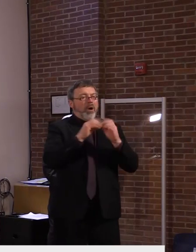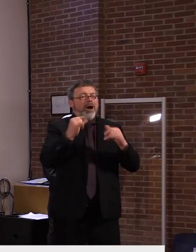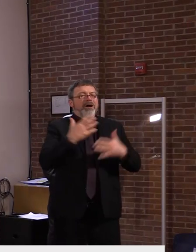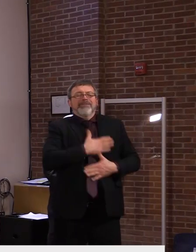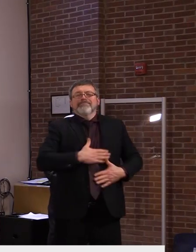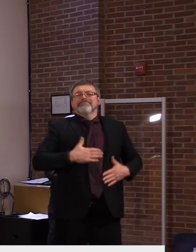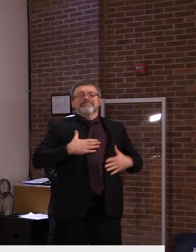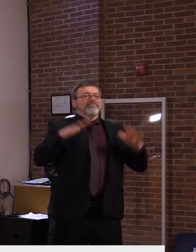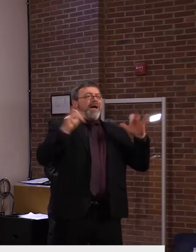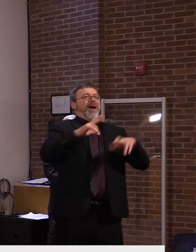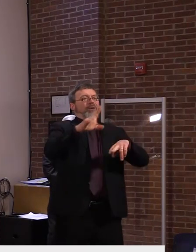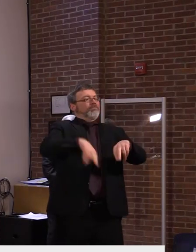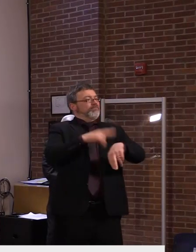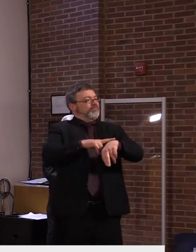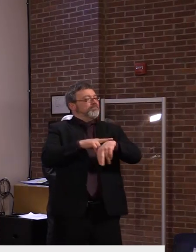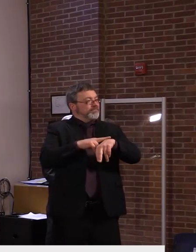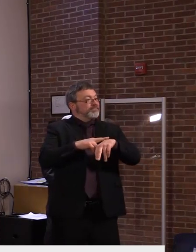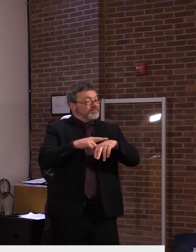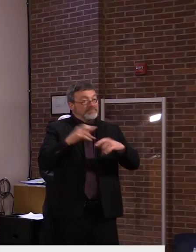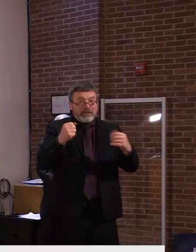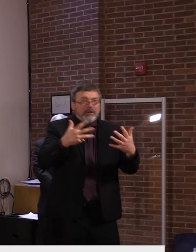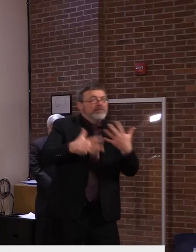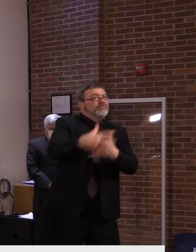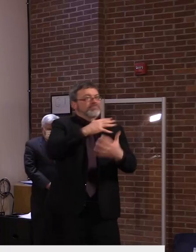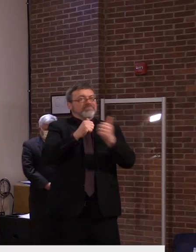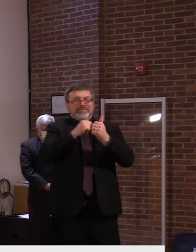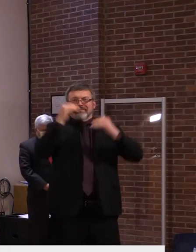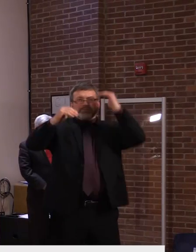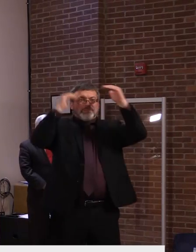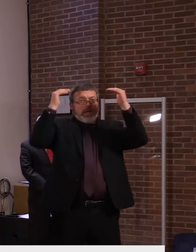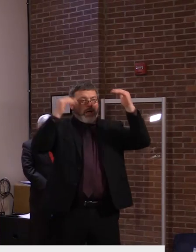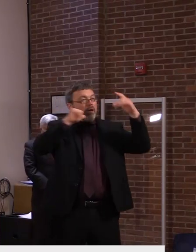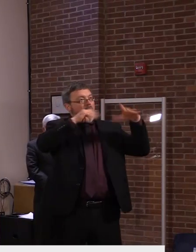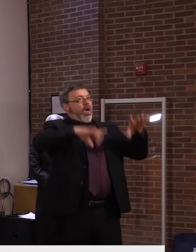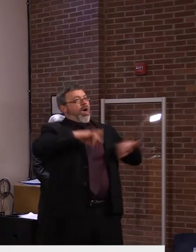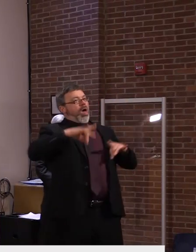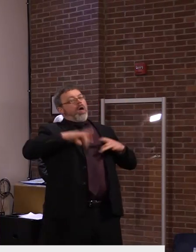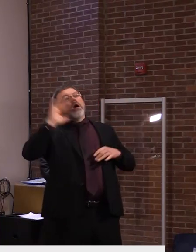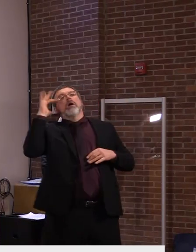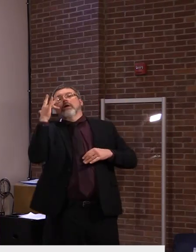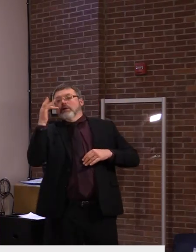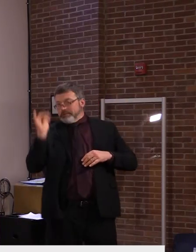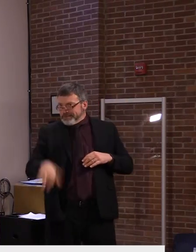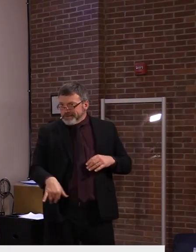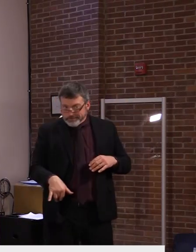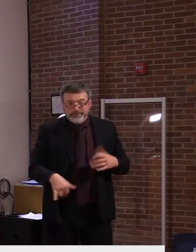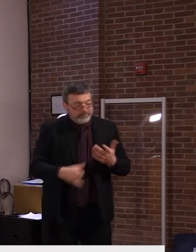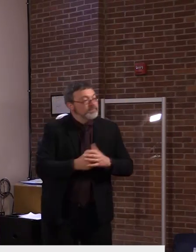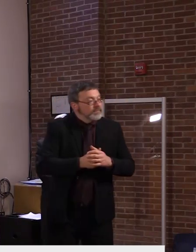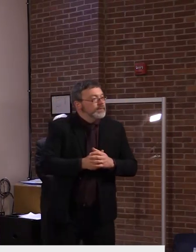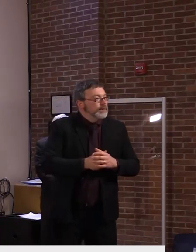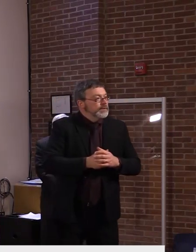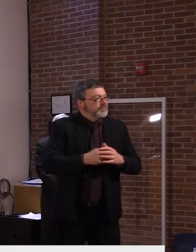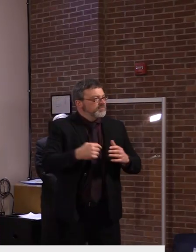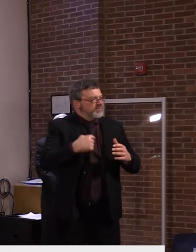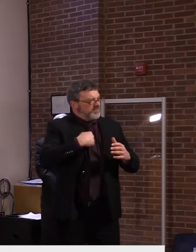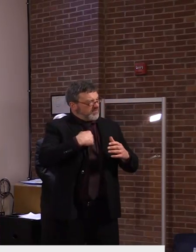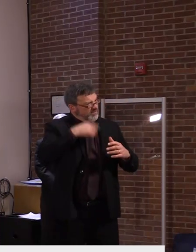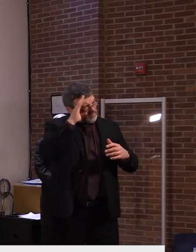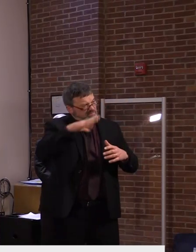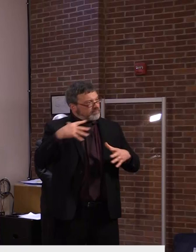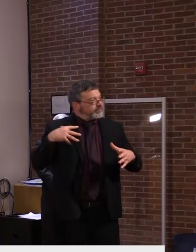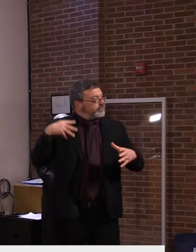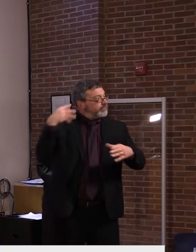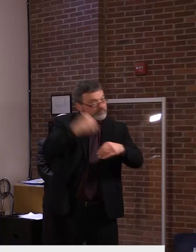lives, something so many of us have sorely missed over the past 2 years, and which may be occurring in the next couple